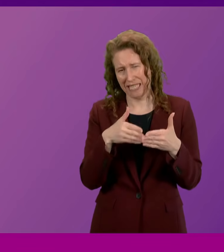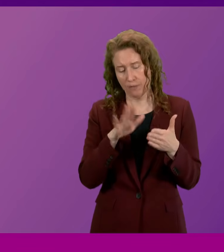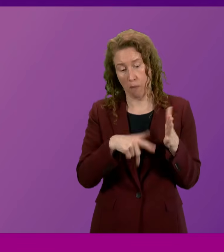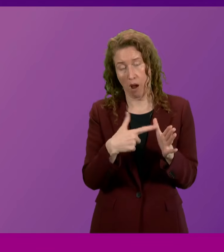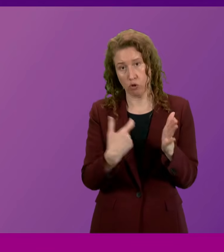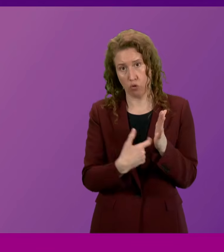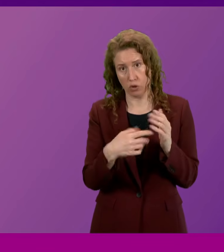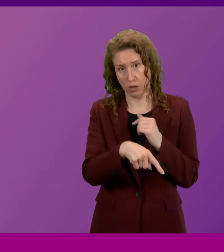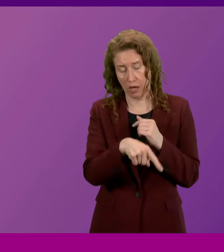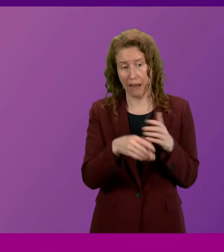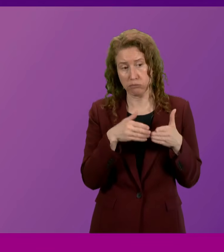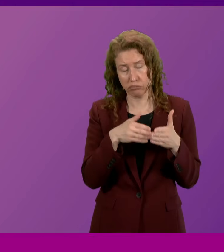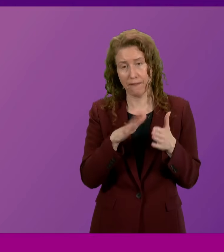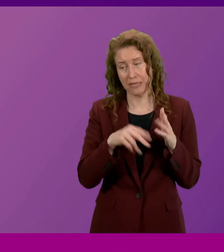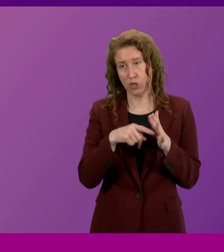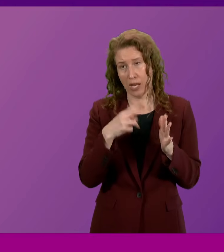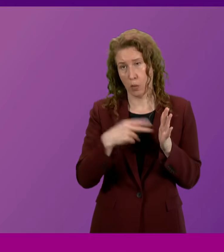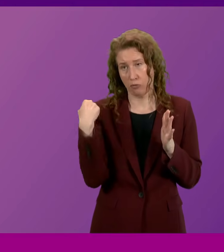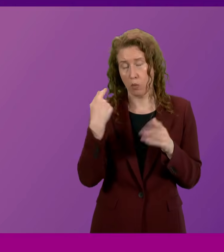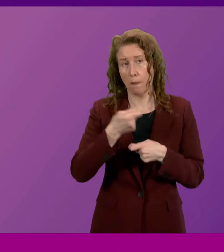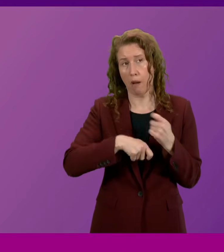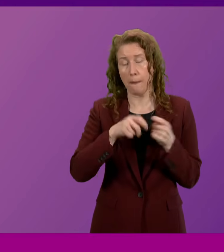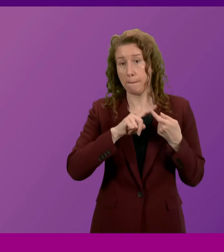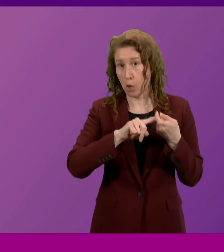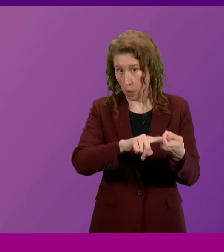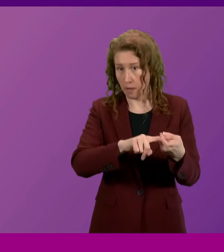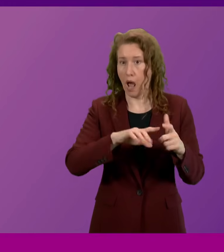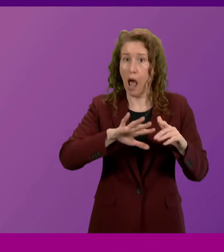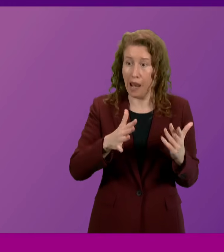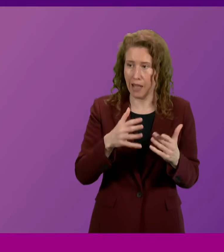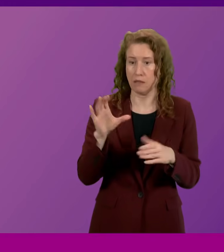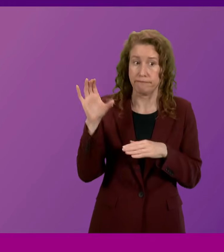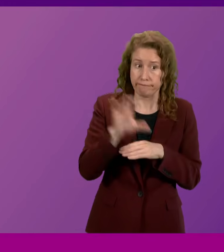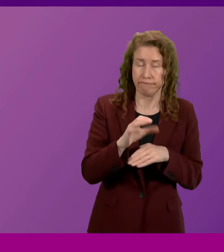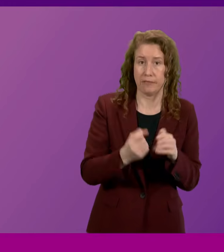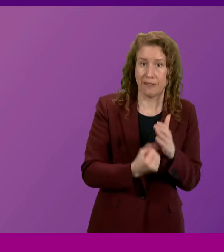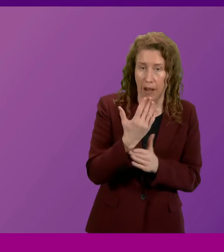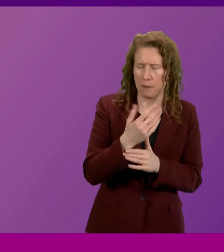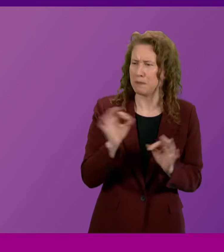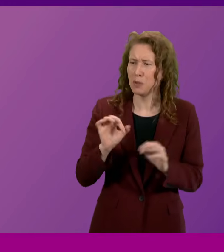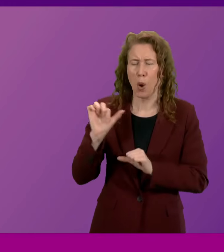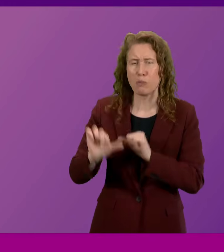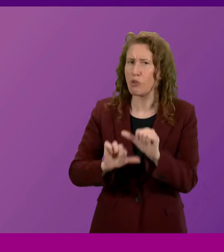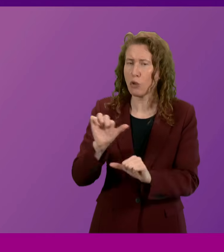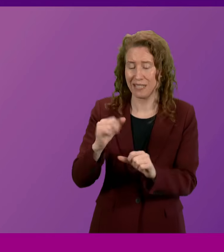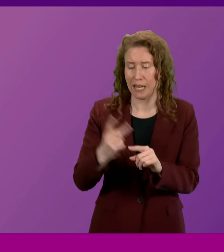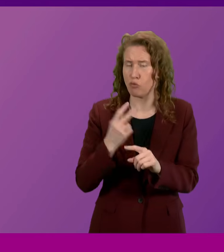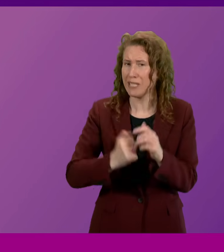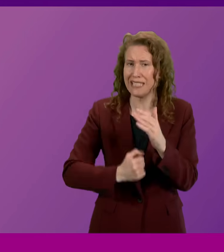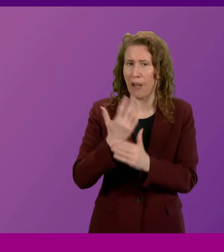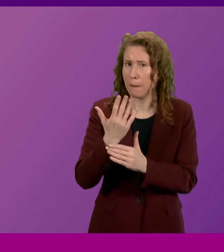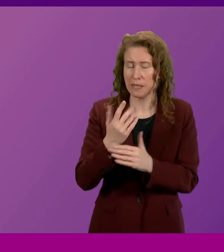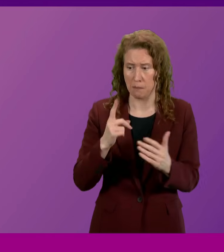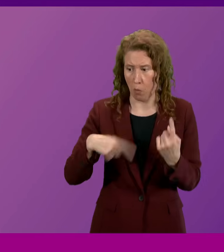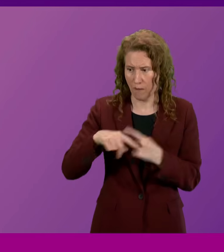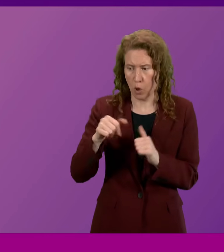Harbour since January, and that will become permanent unless there is redevelopment. There has been no progress in redevelopment, despite it